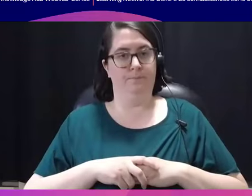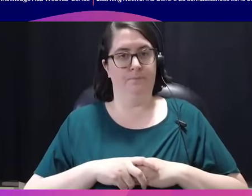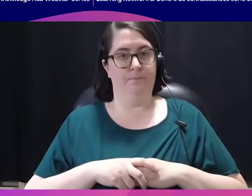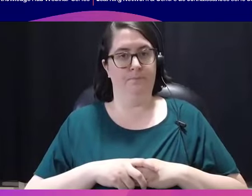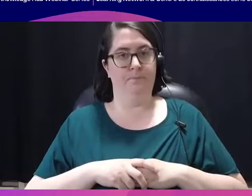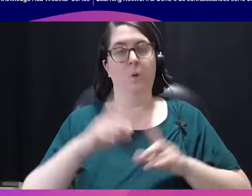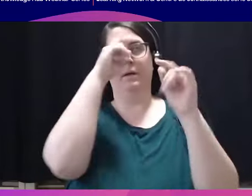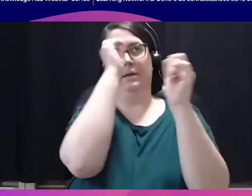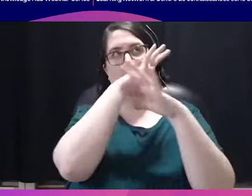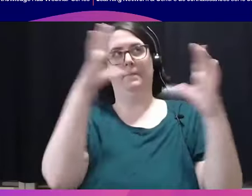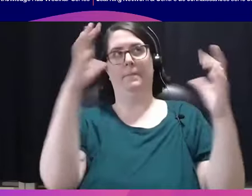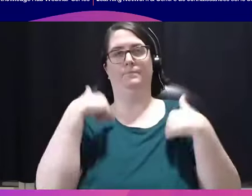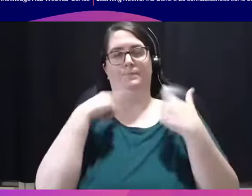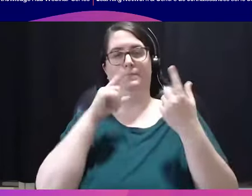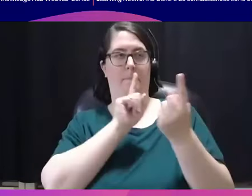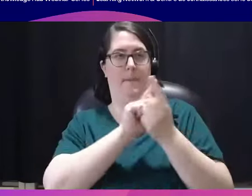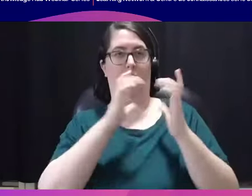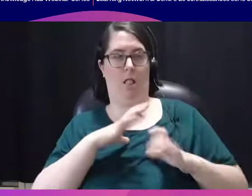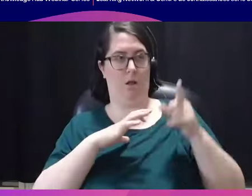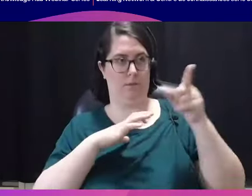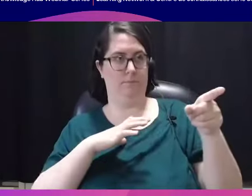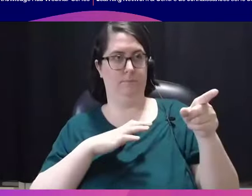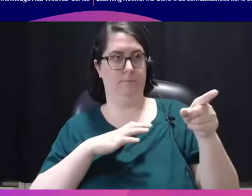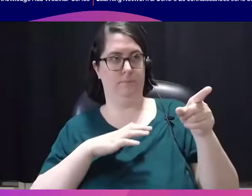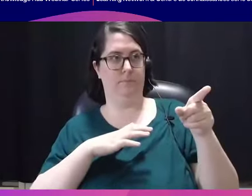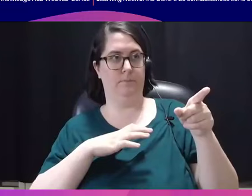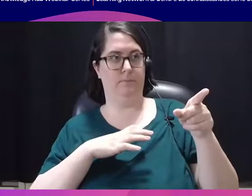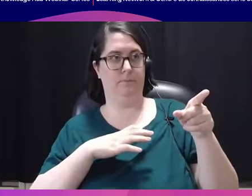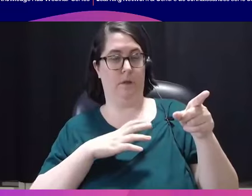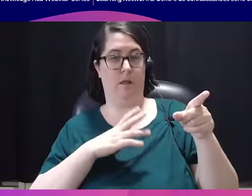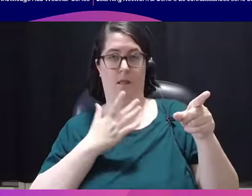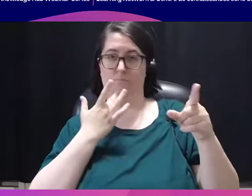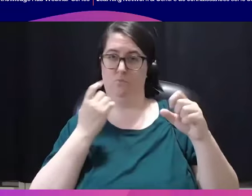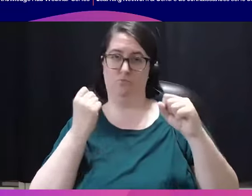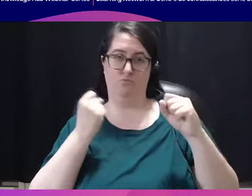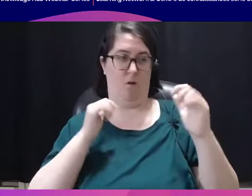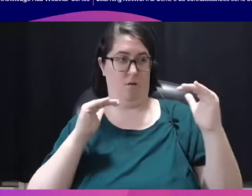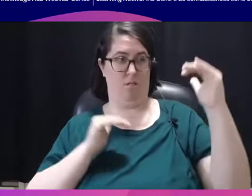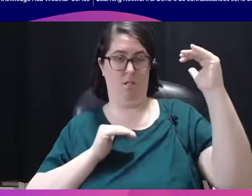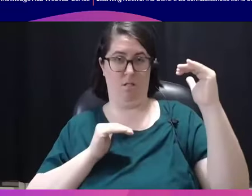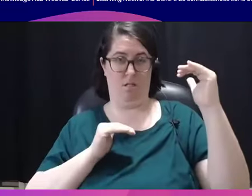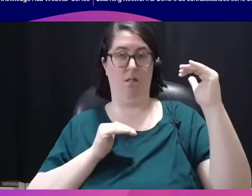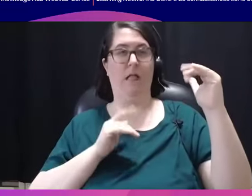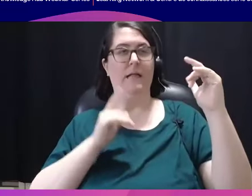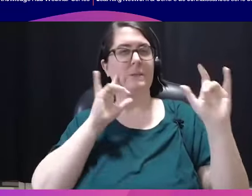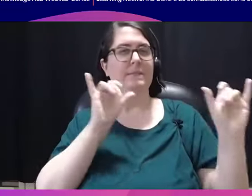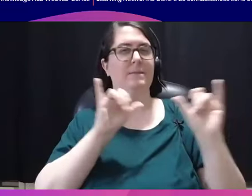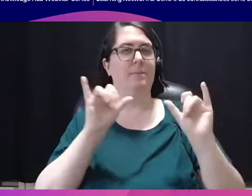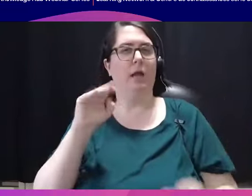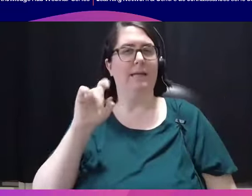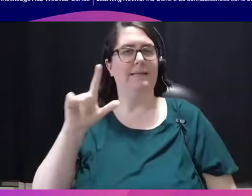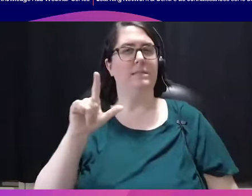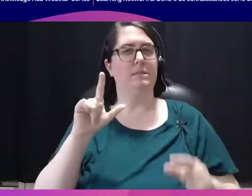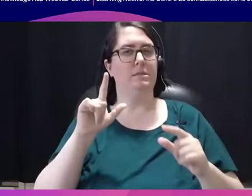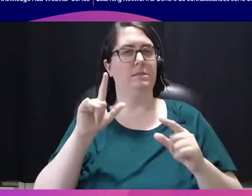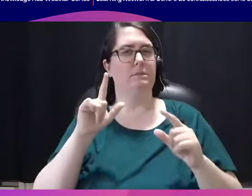Imagine if you encountered a client that held super sexist views that sounded somewhat similar to incel ideology